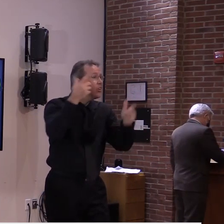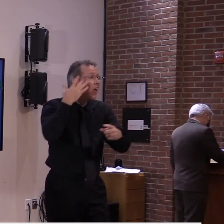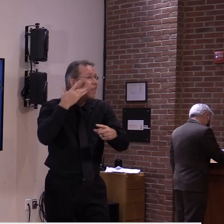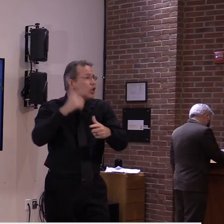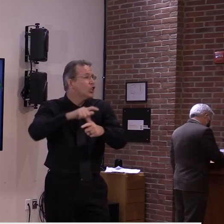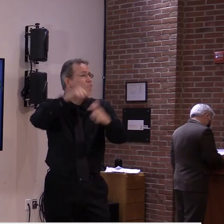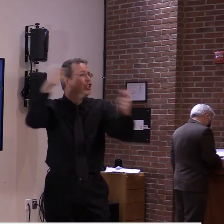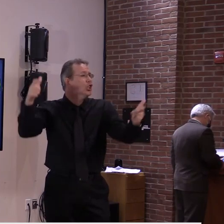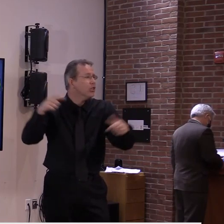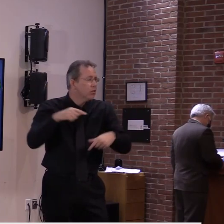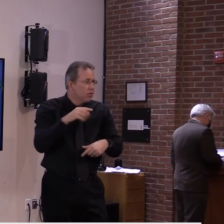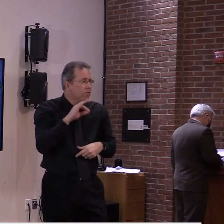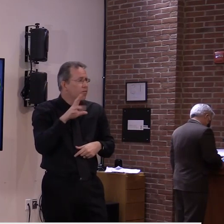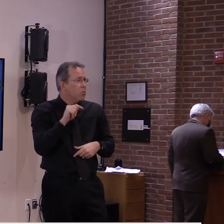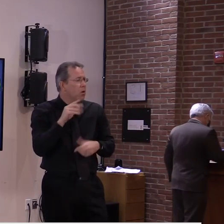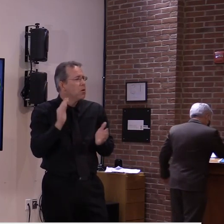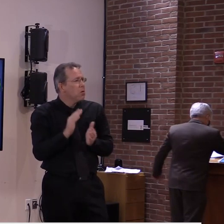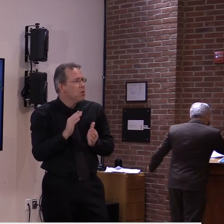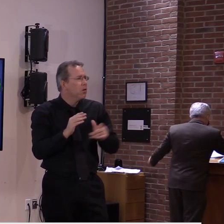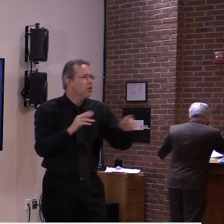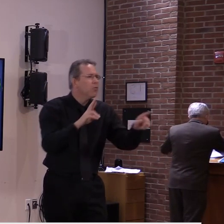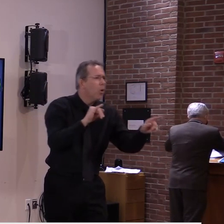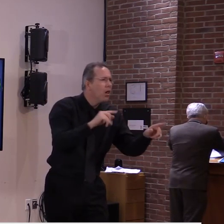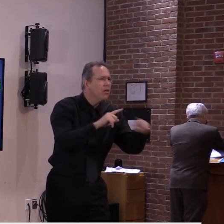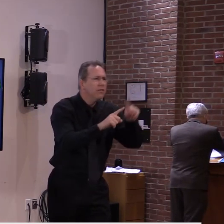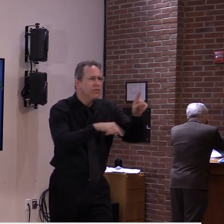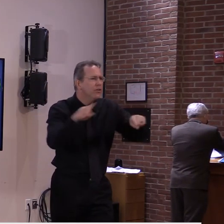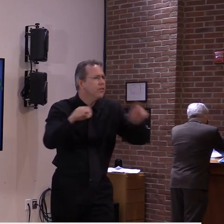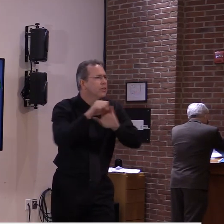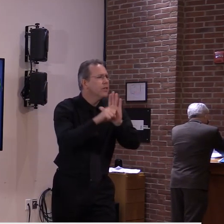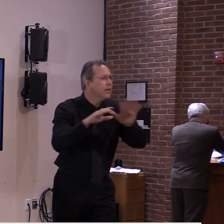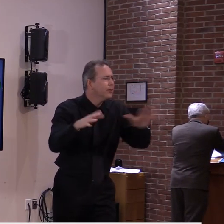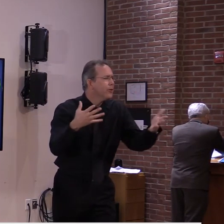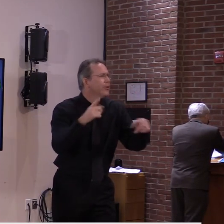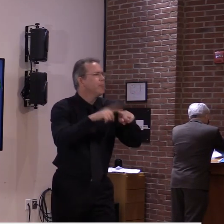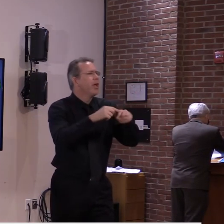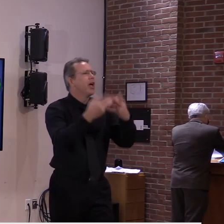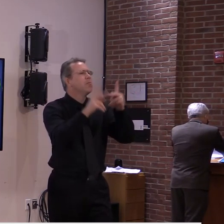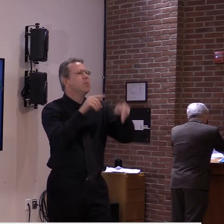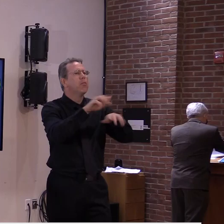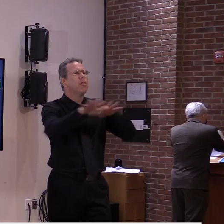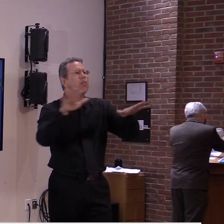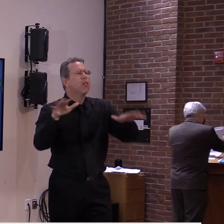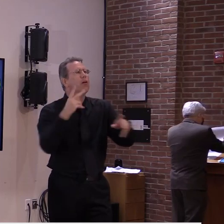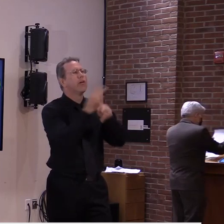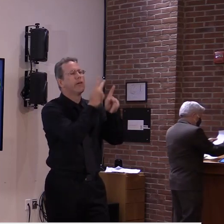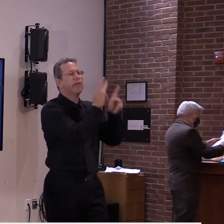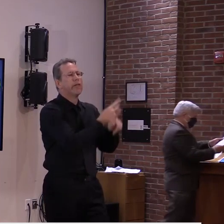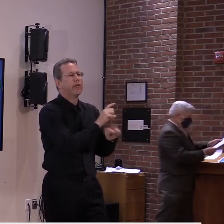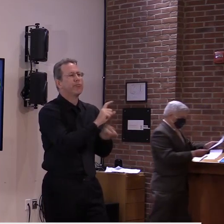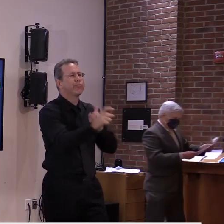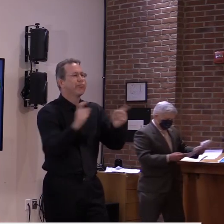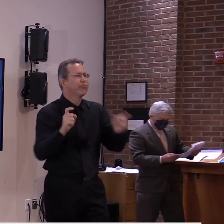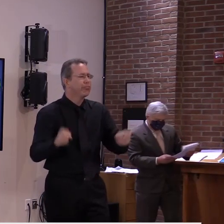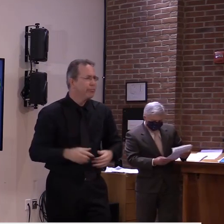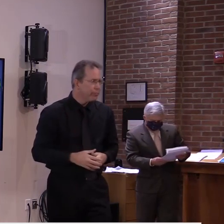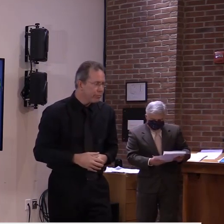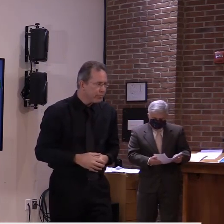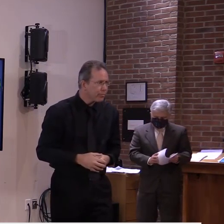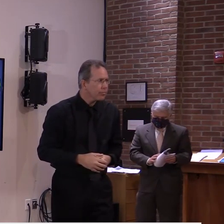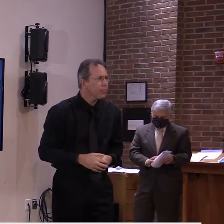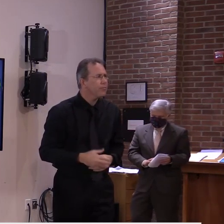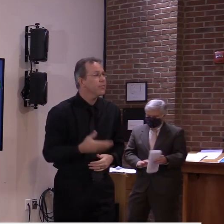So I know as soon as they get authorization, and they're probably preempting that as we speak,